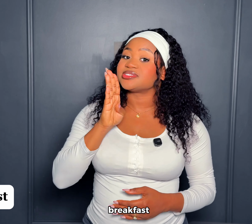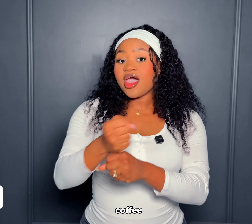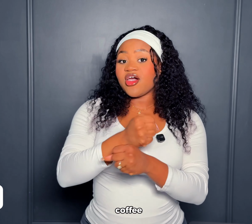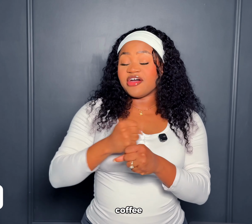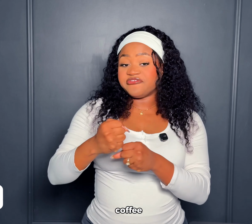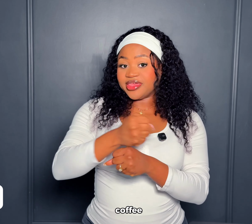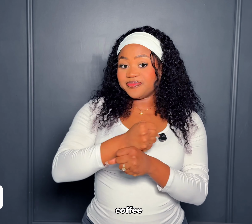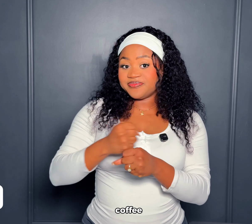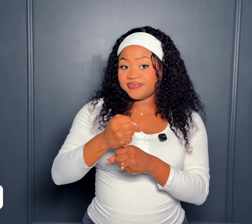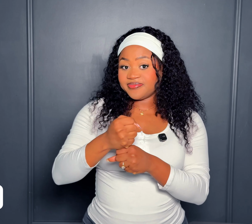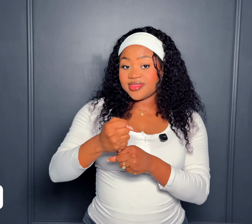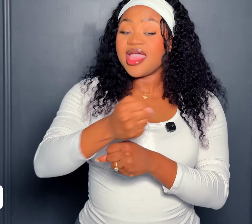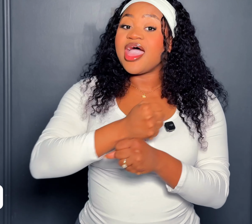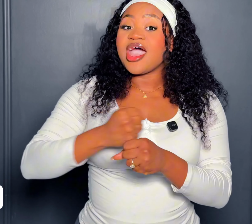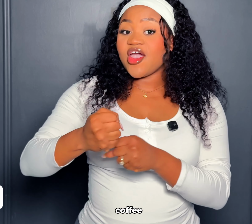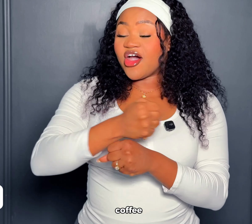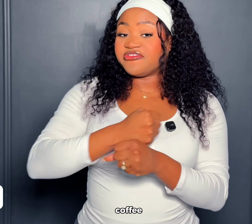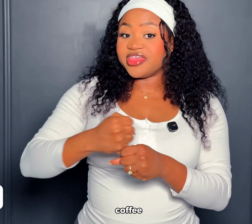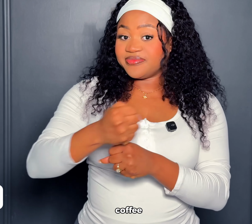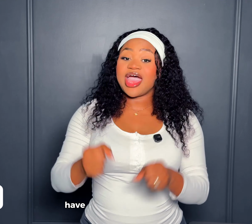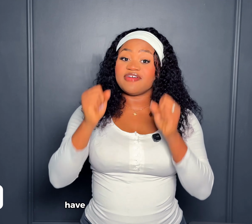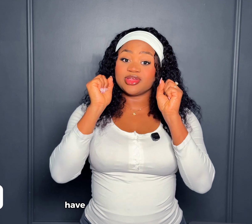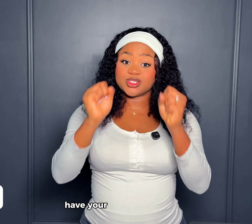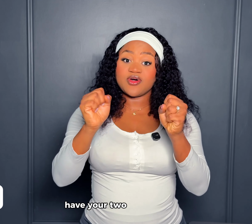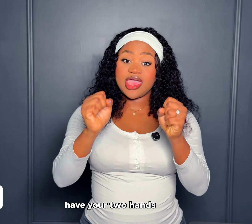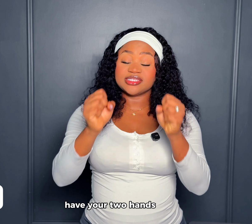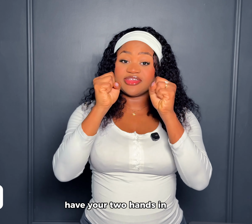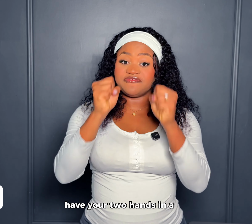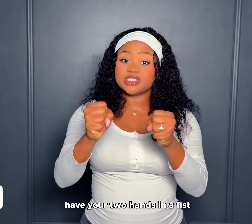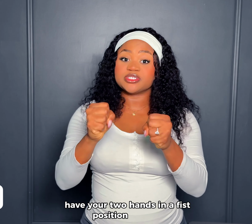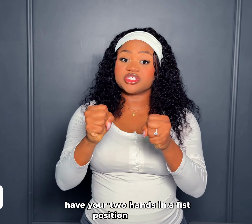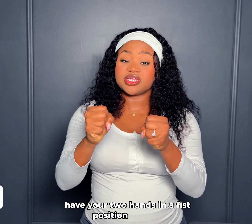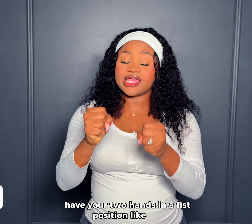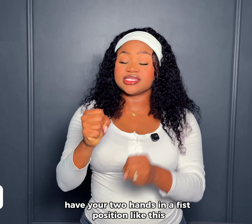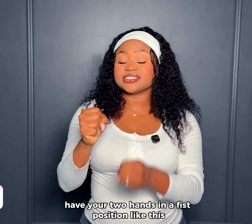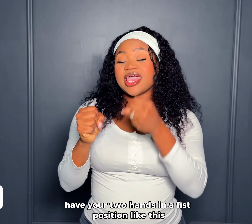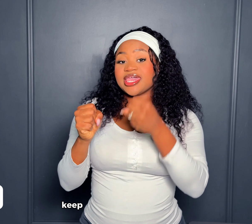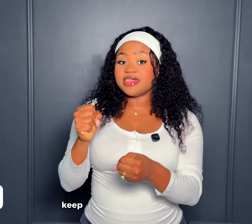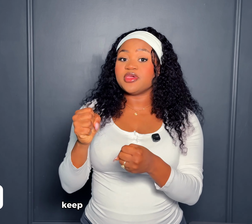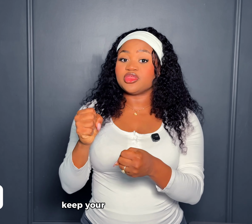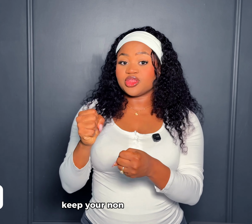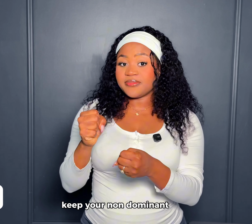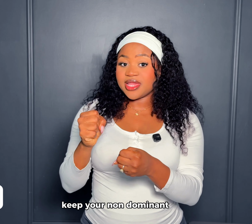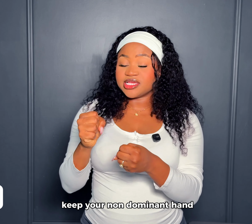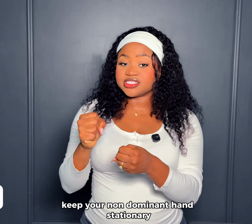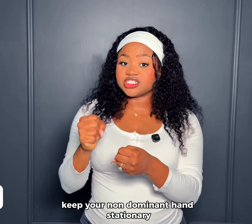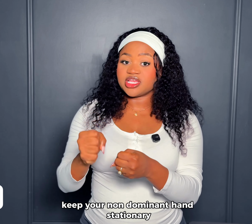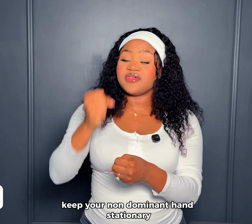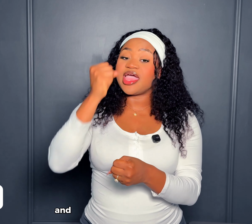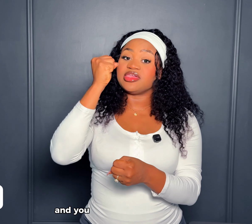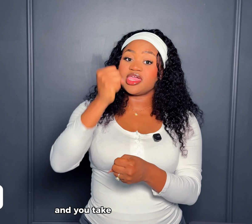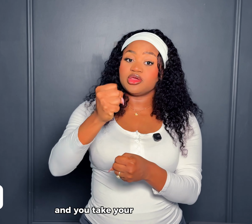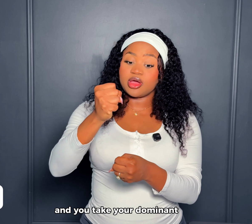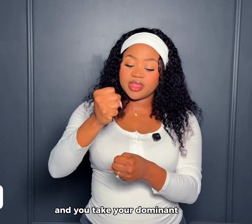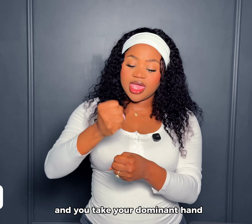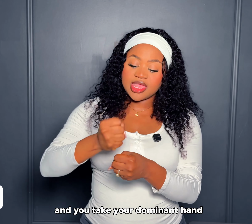Breakfast. Coffee. Coffee. Have your two hands in the fist position like this. Keep your non-dominant hand stationary and you take your dominant hand